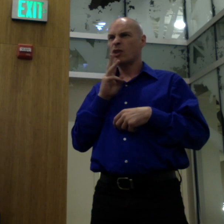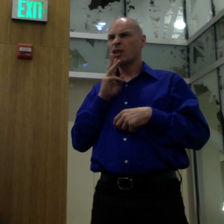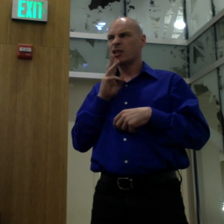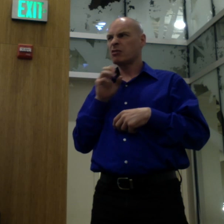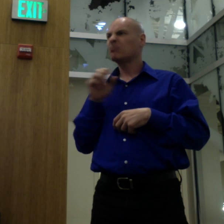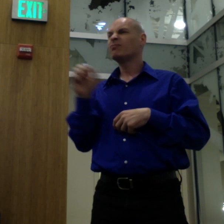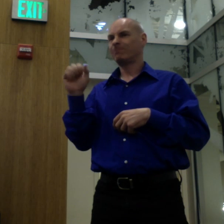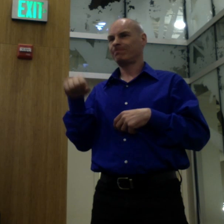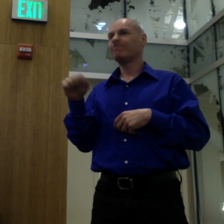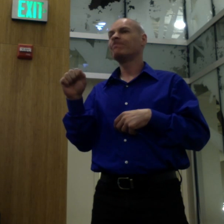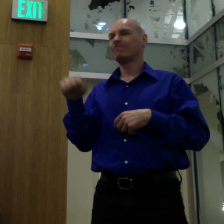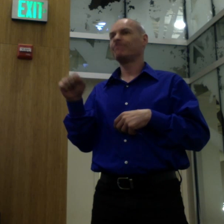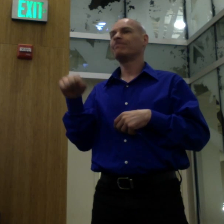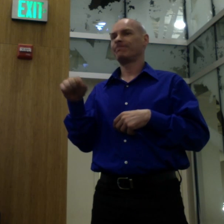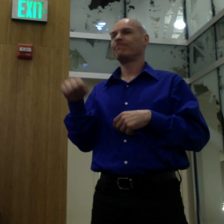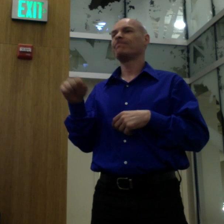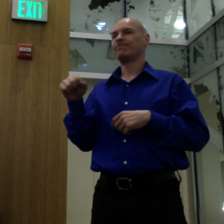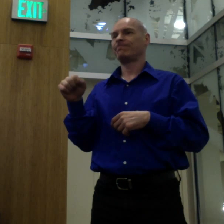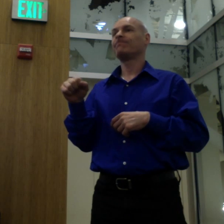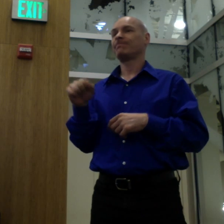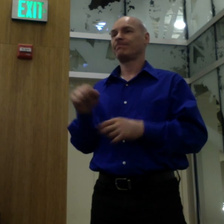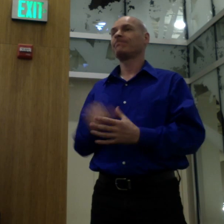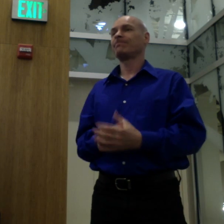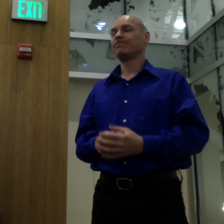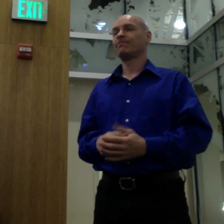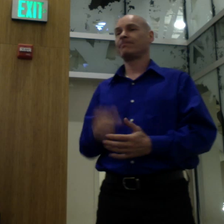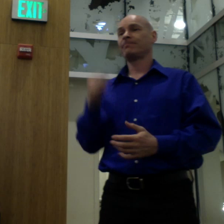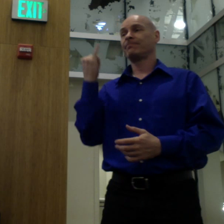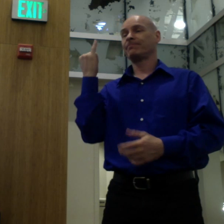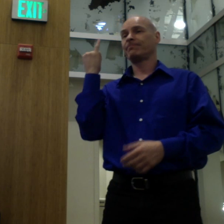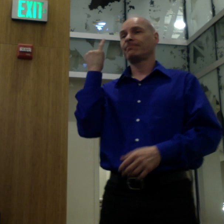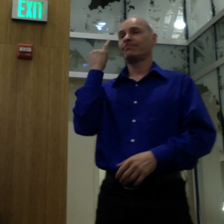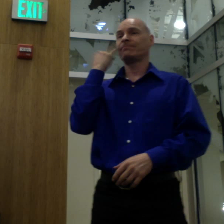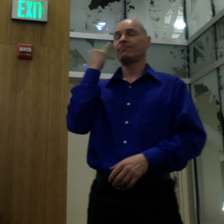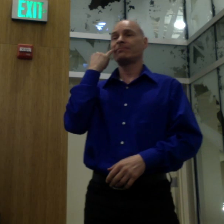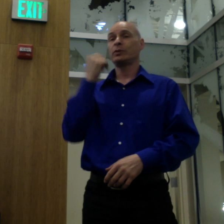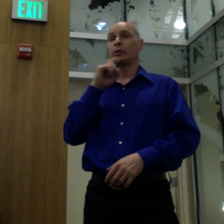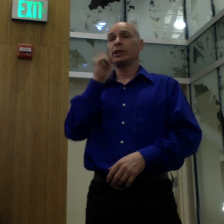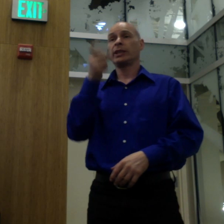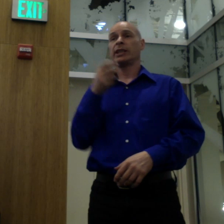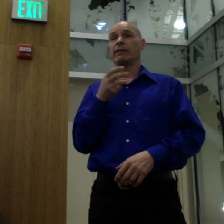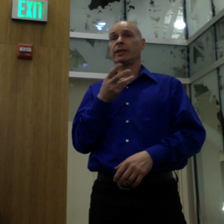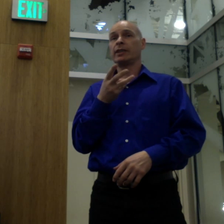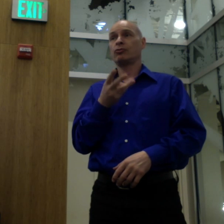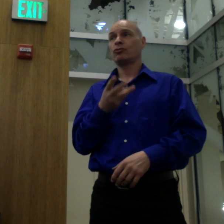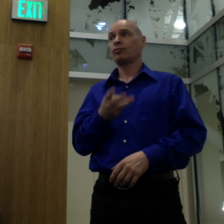It does have a shelf life. If you are getting